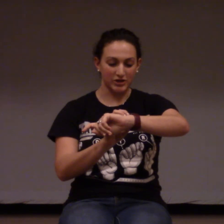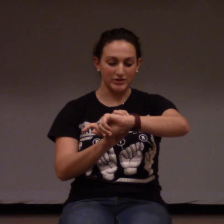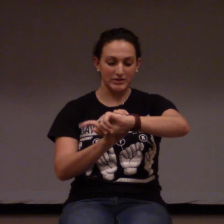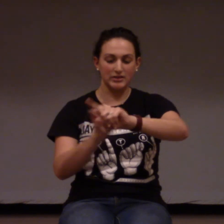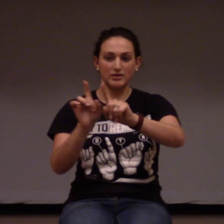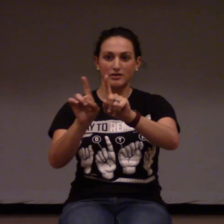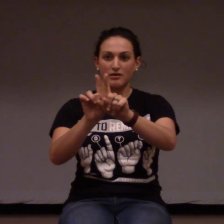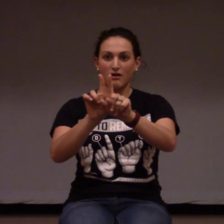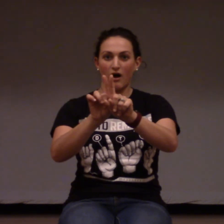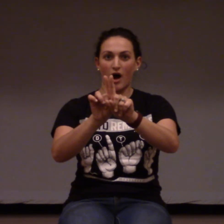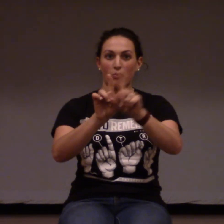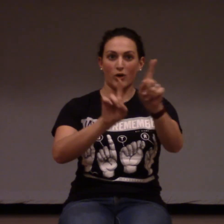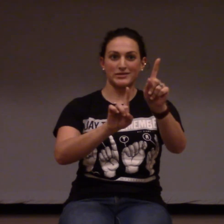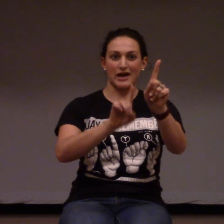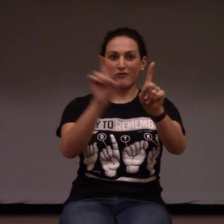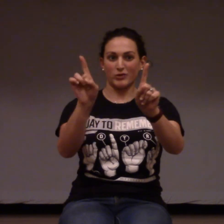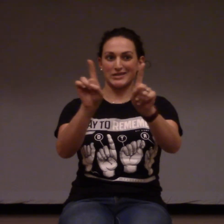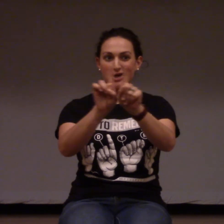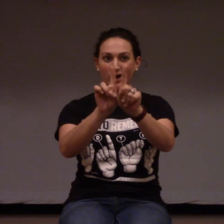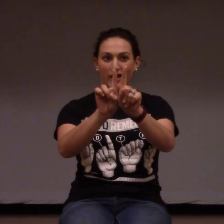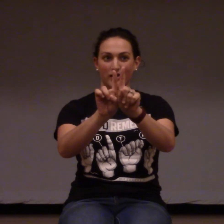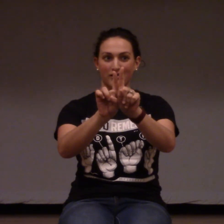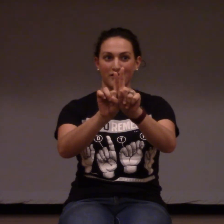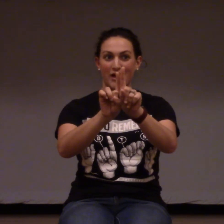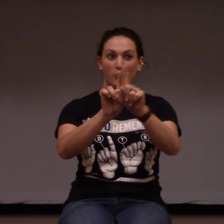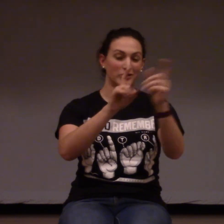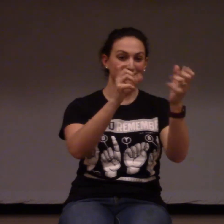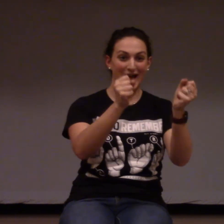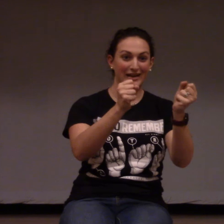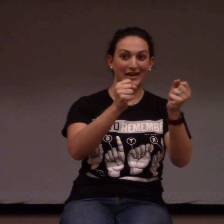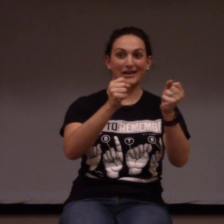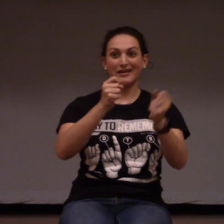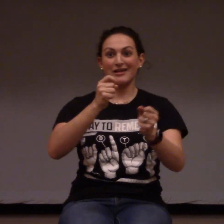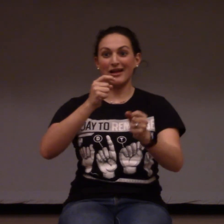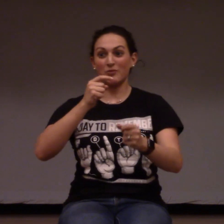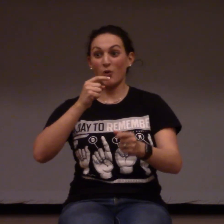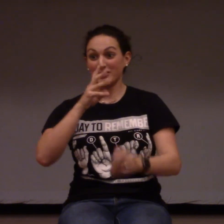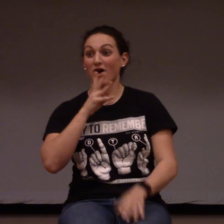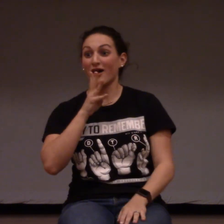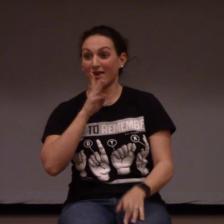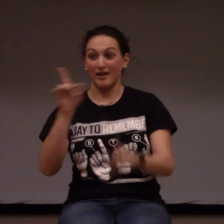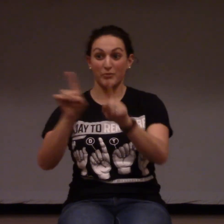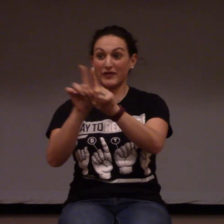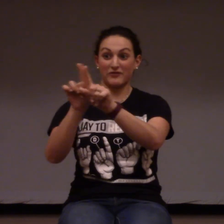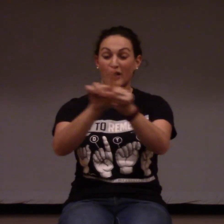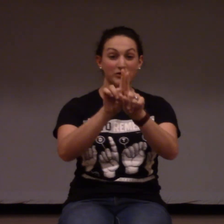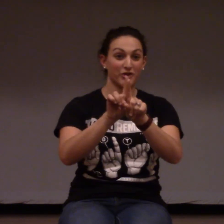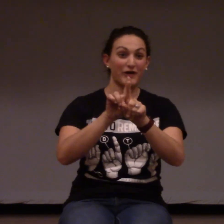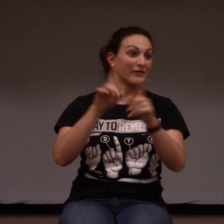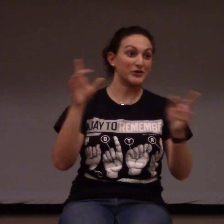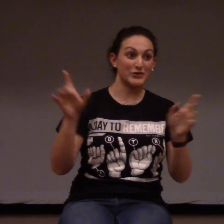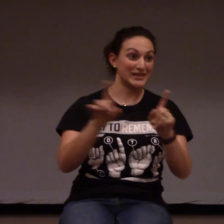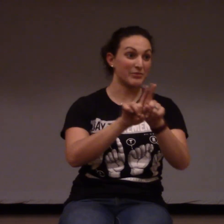actors, one's deaf, one's hearing, and one's signing, and one's talking. But they follow each other around, they do the same